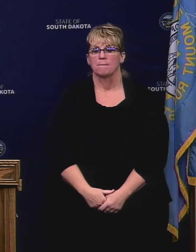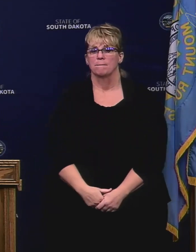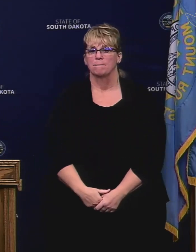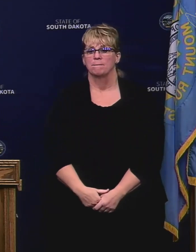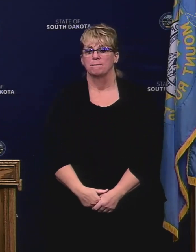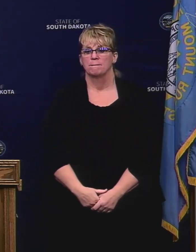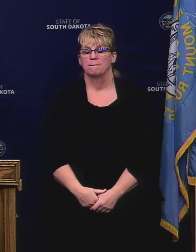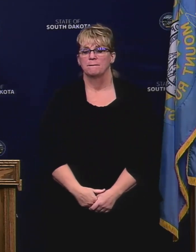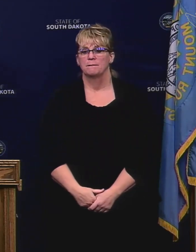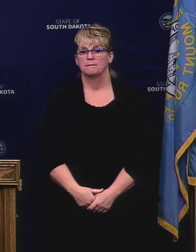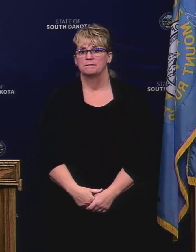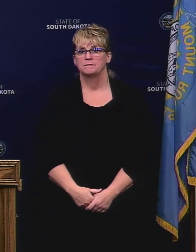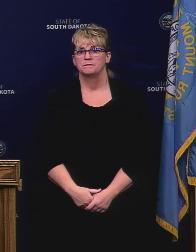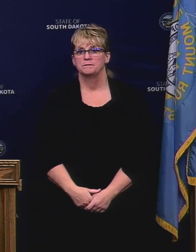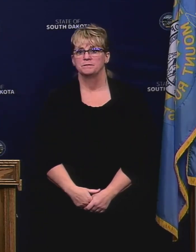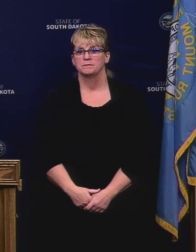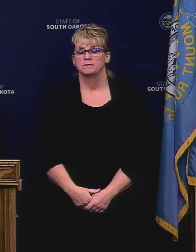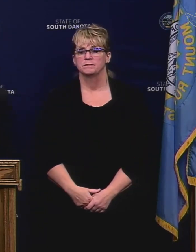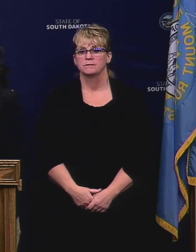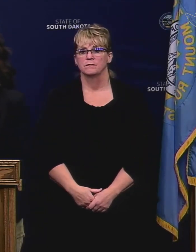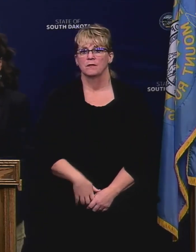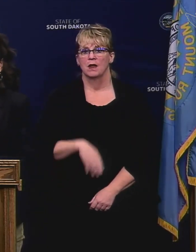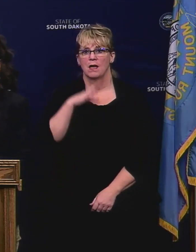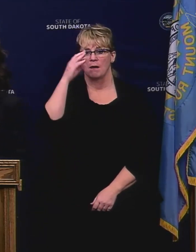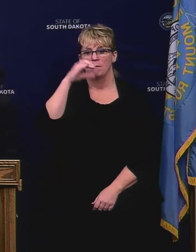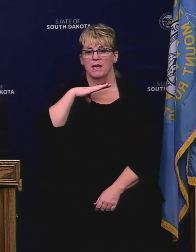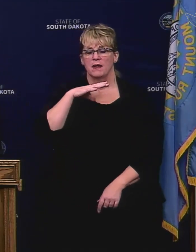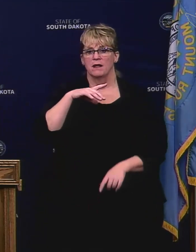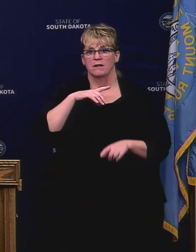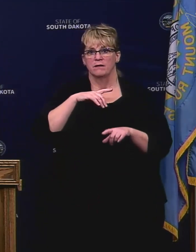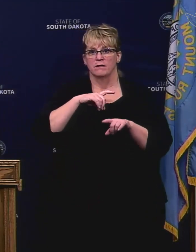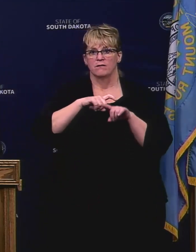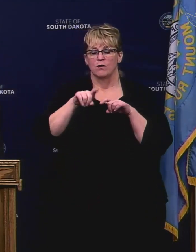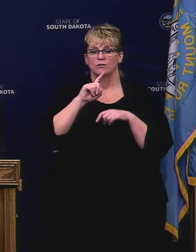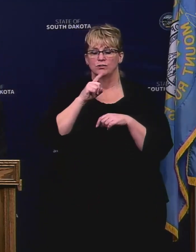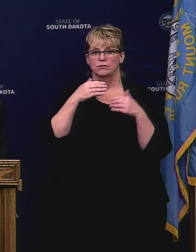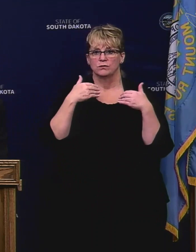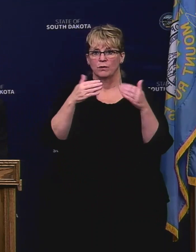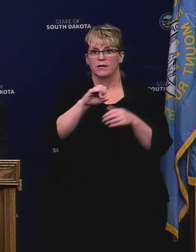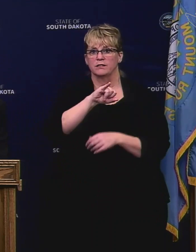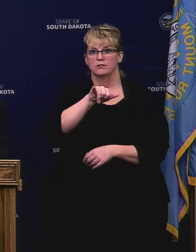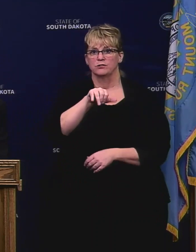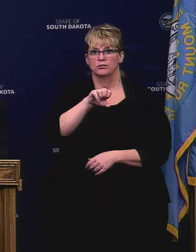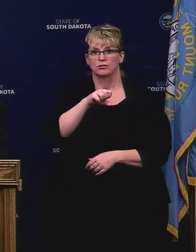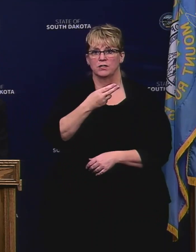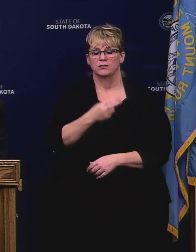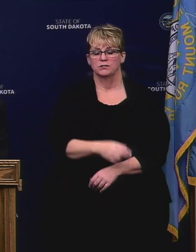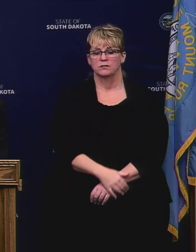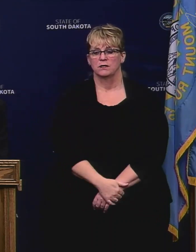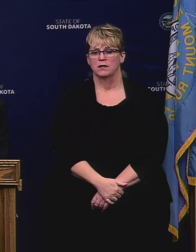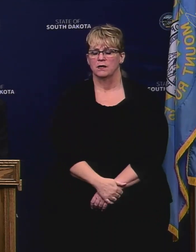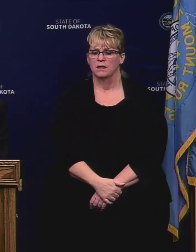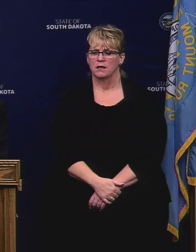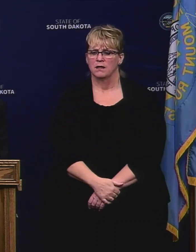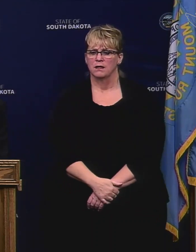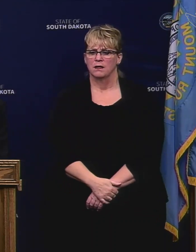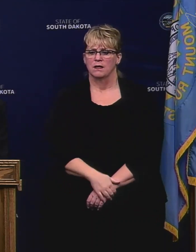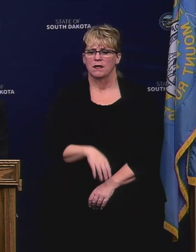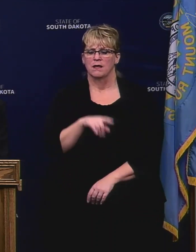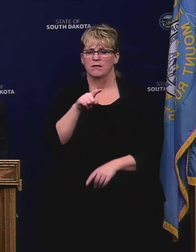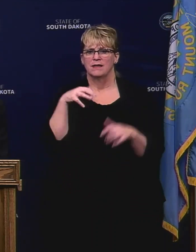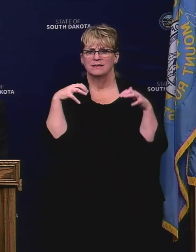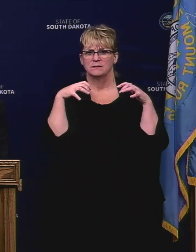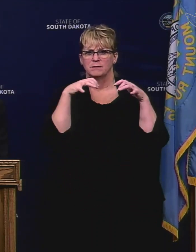Okay, thank you. Josh, Dakota News Now. Yes, go ahead, Josh. How will these mass testing